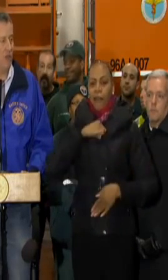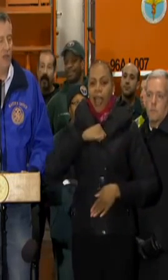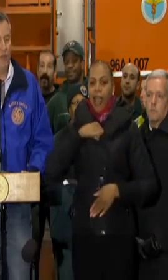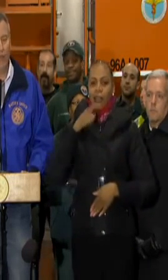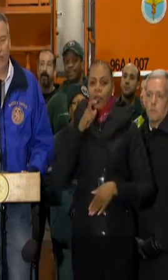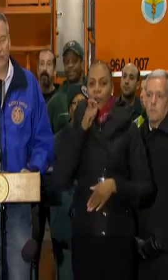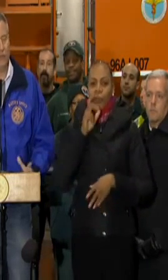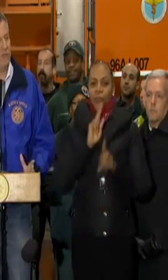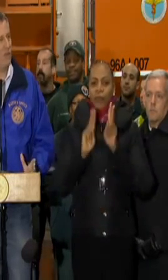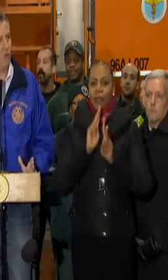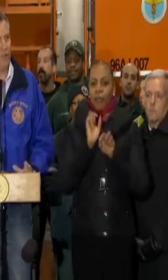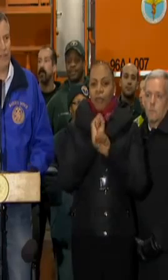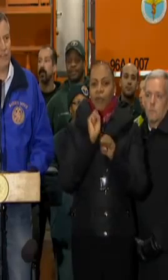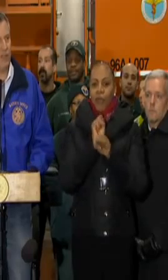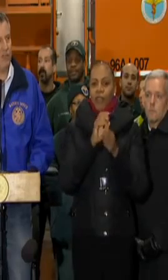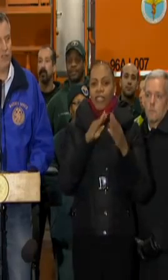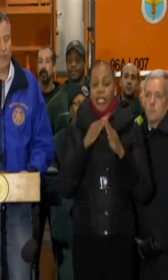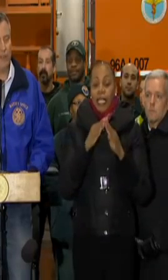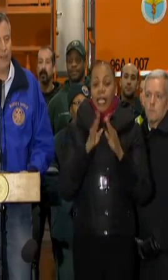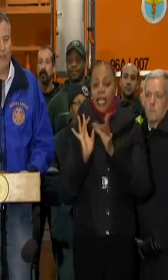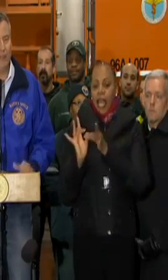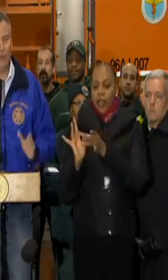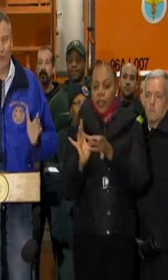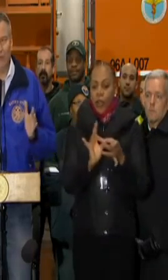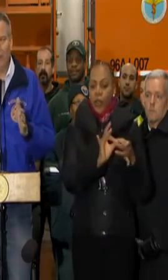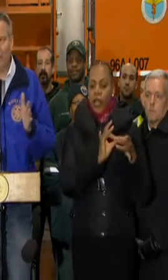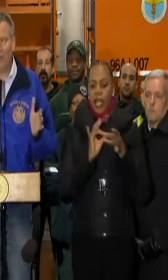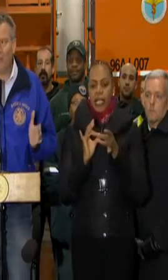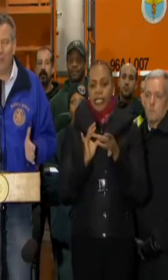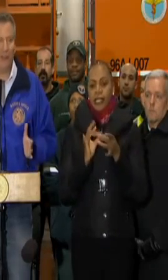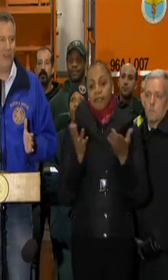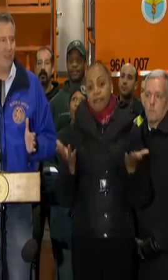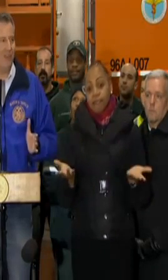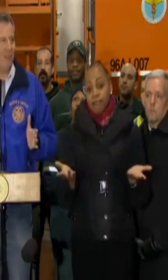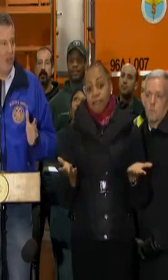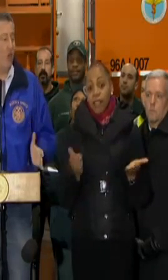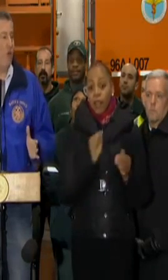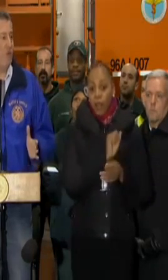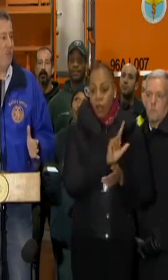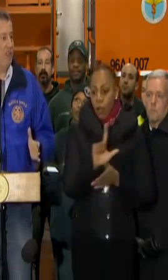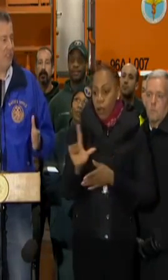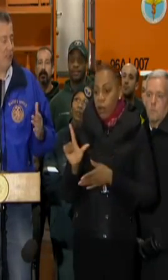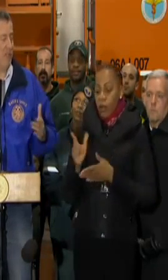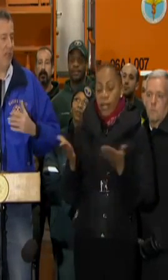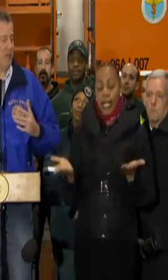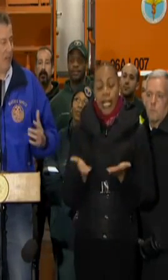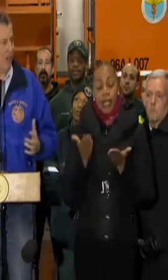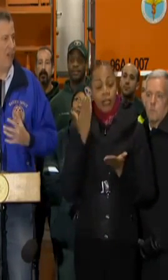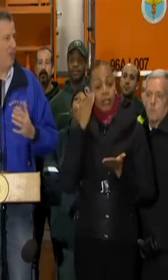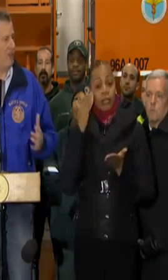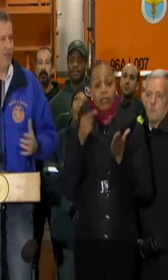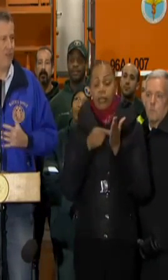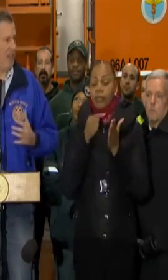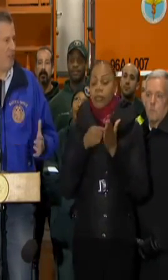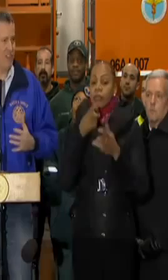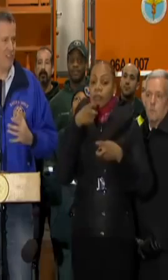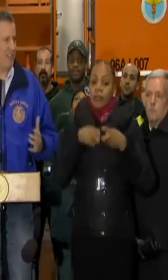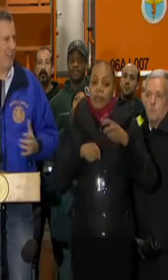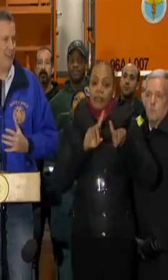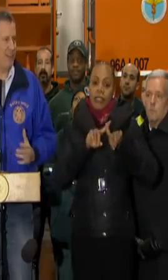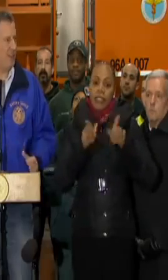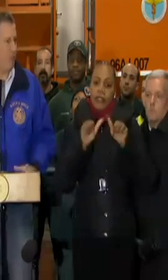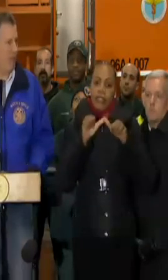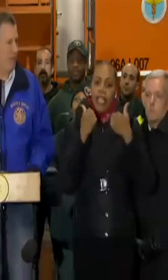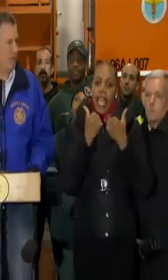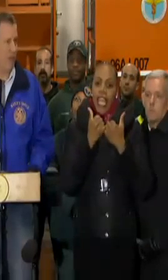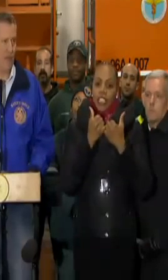York. In terms of the coordination levels, look, everyone here knows it's sometimes hard for different agencies to get